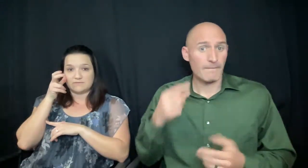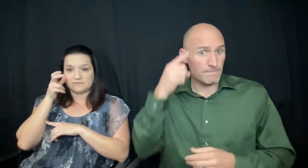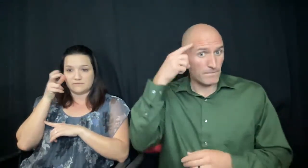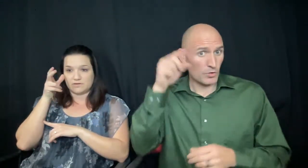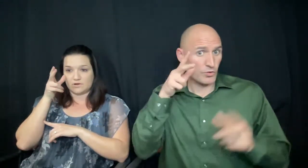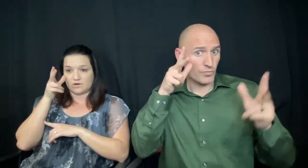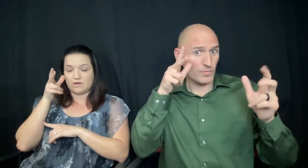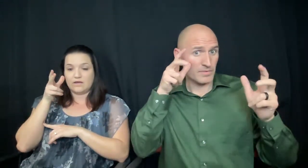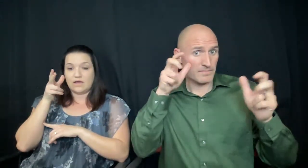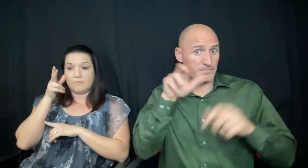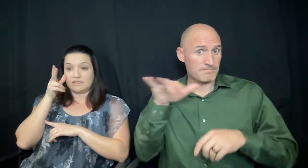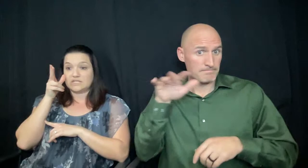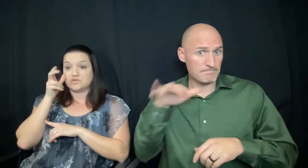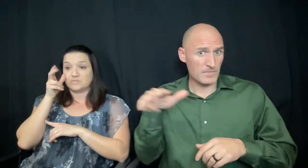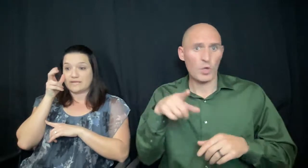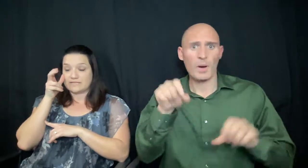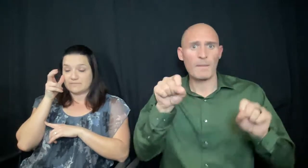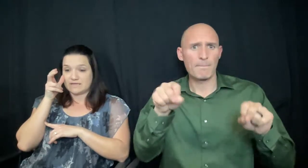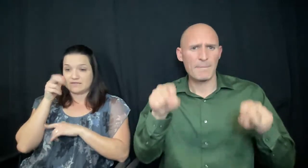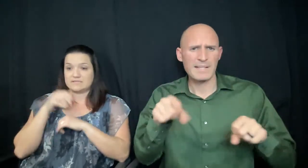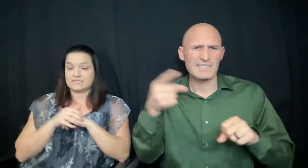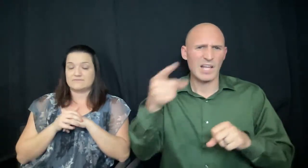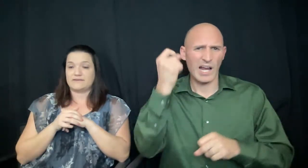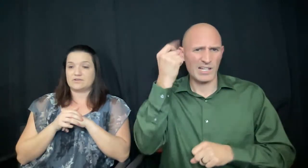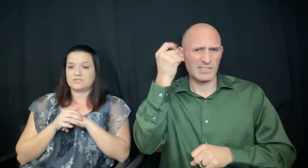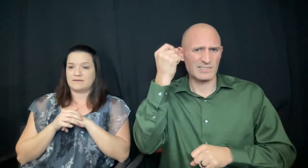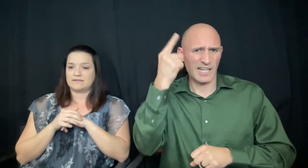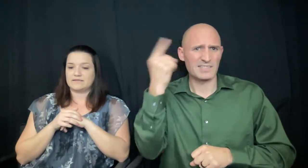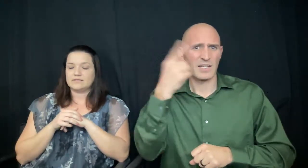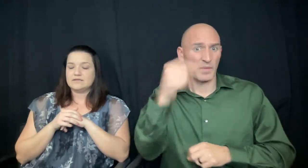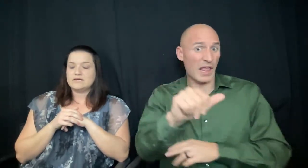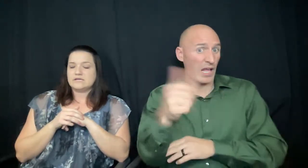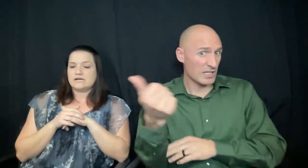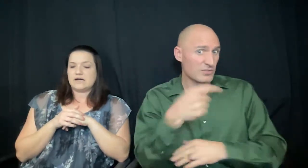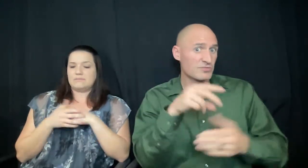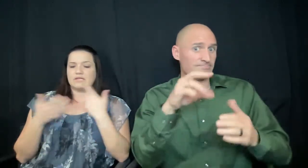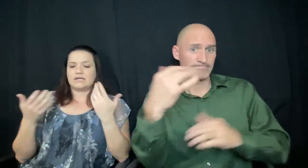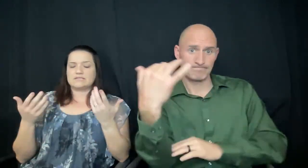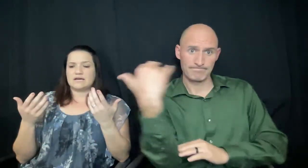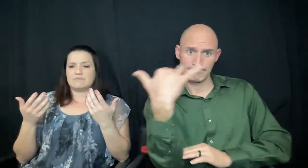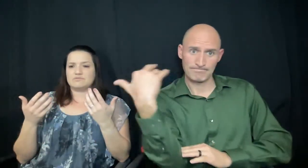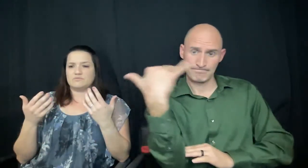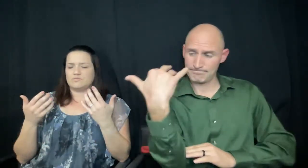receptive, your ability to read somebody else's finger spelling, a lot of times